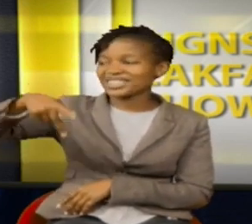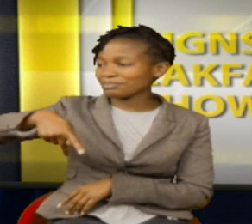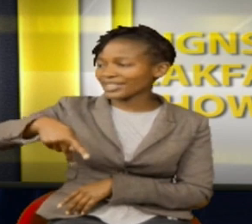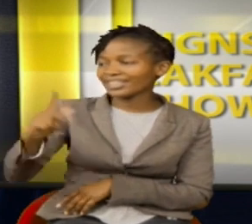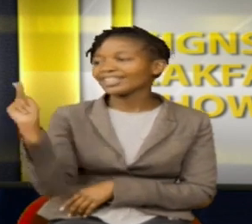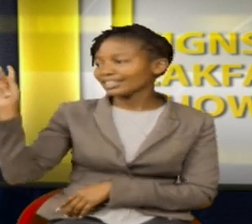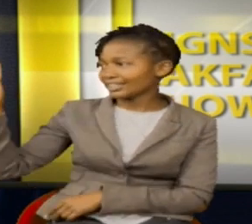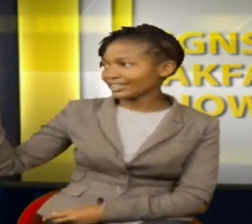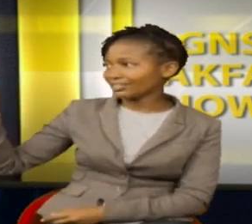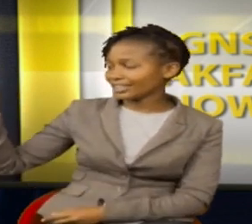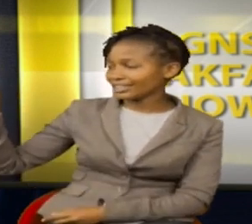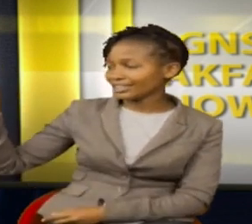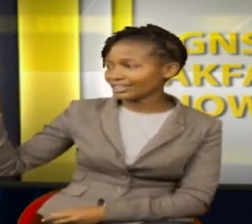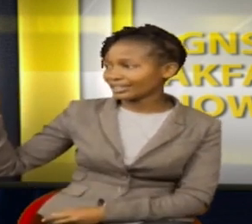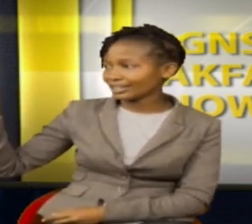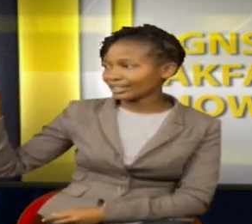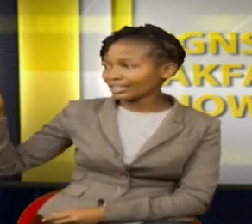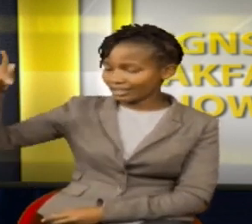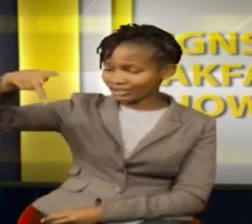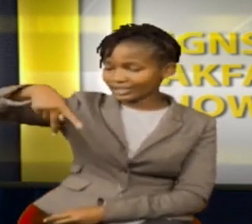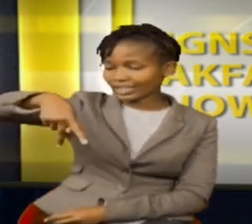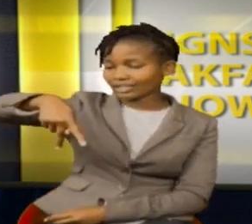No, it's P. V.